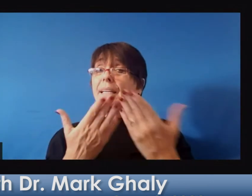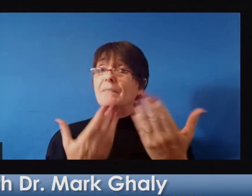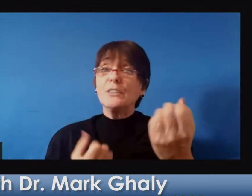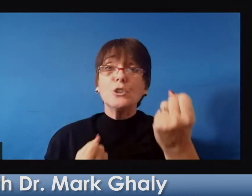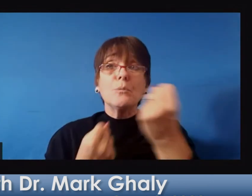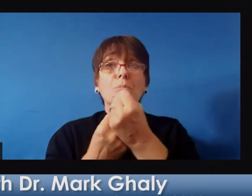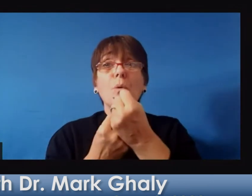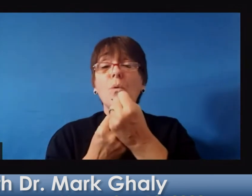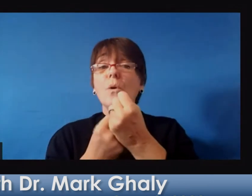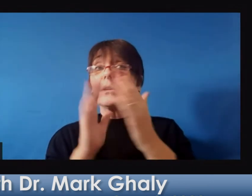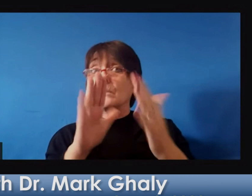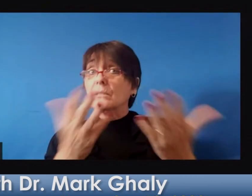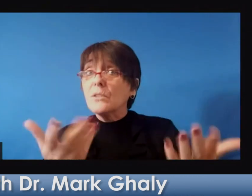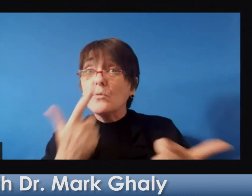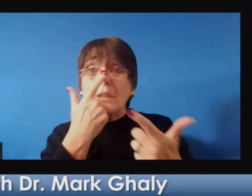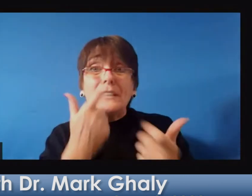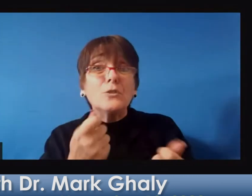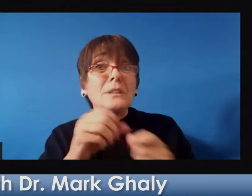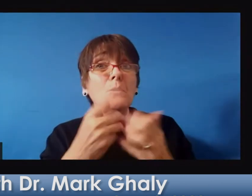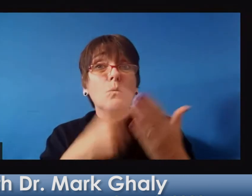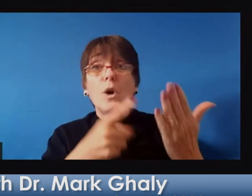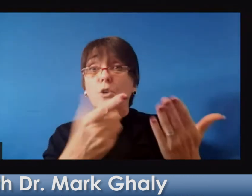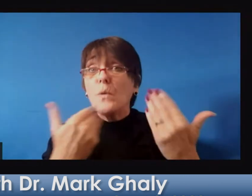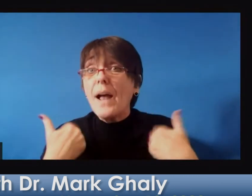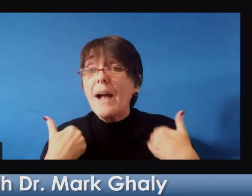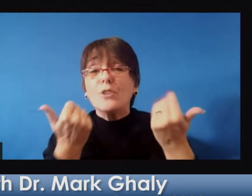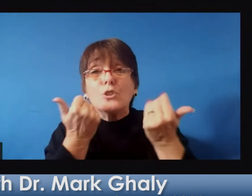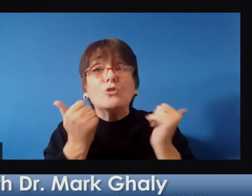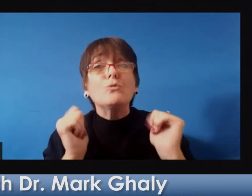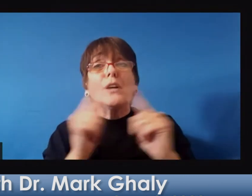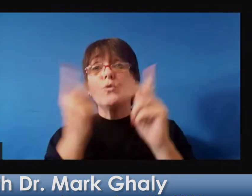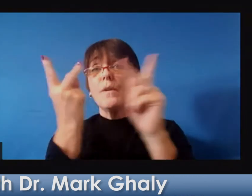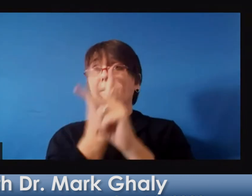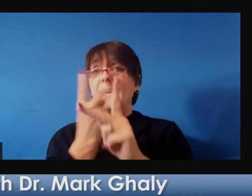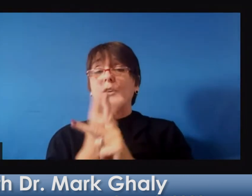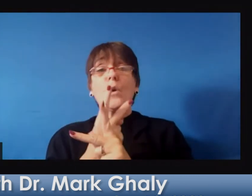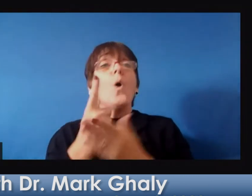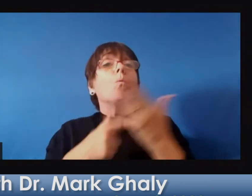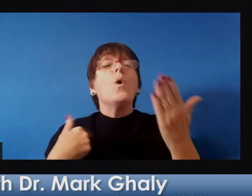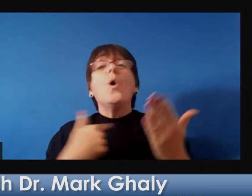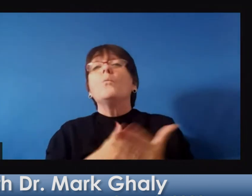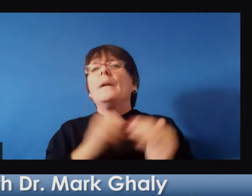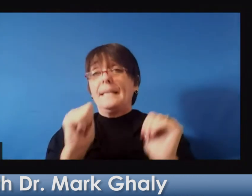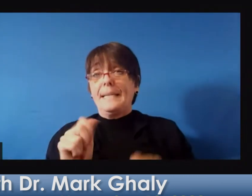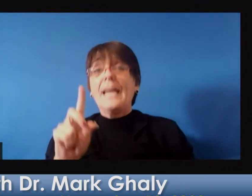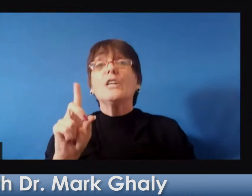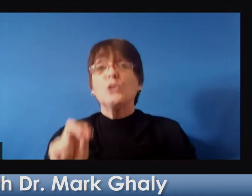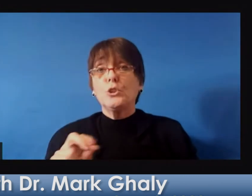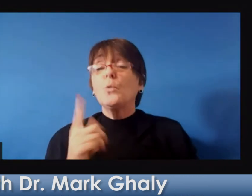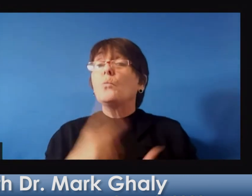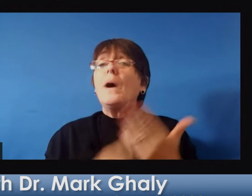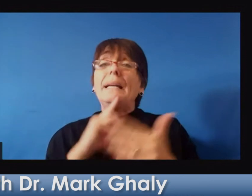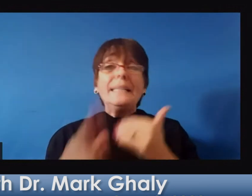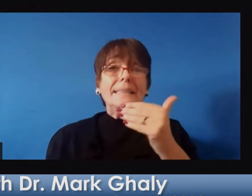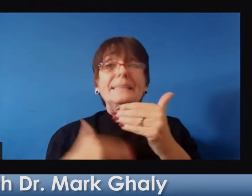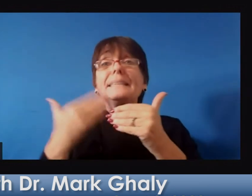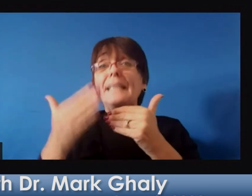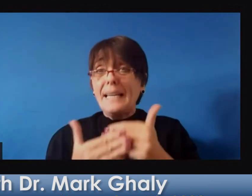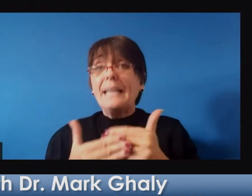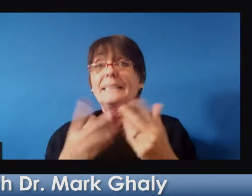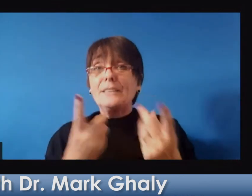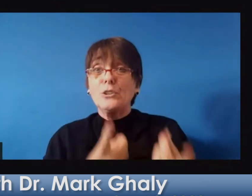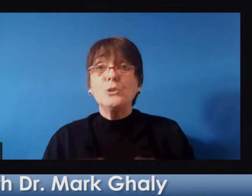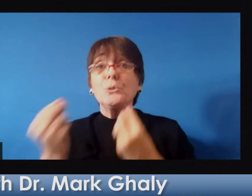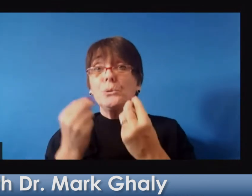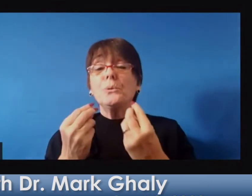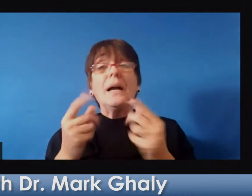hand of interest in trying to figure out what is the next thing we can do, what is the current state of affairs, and that